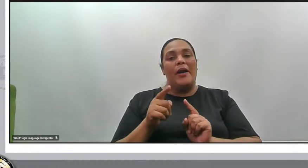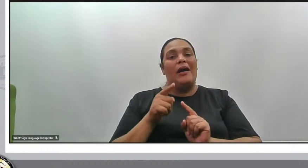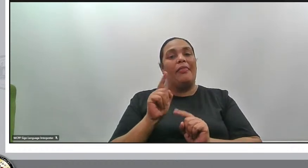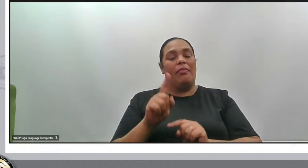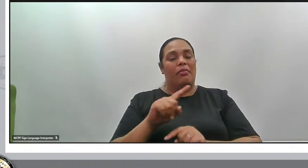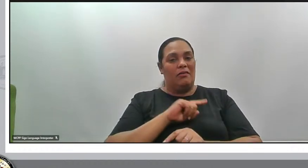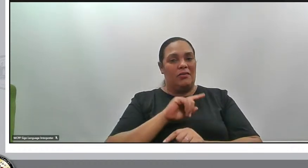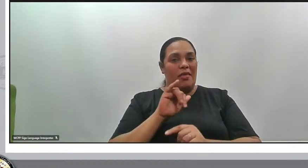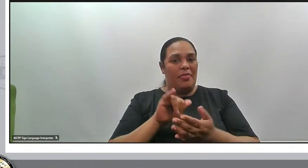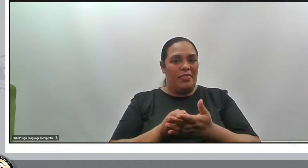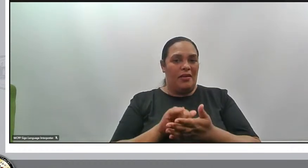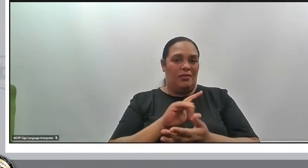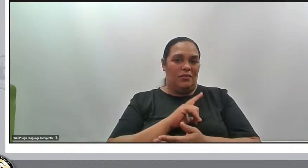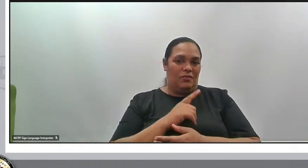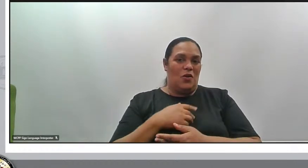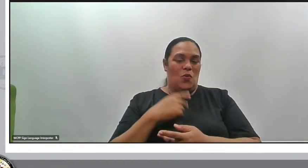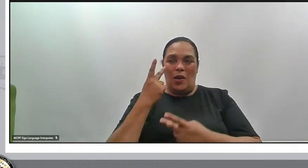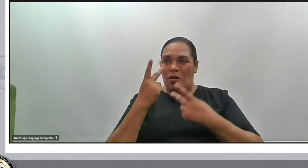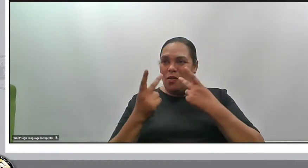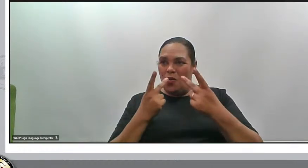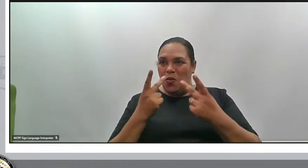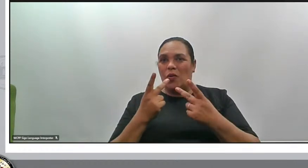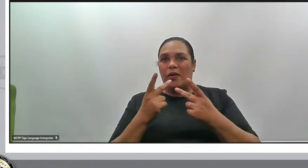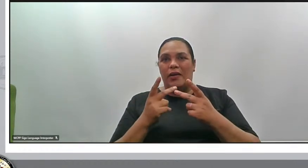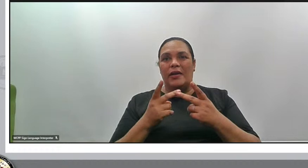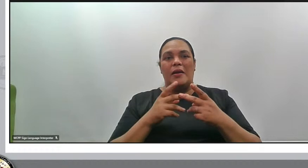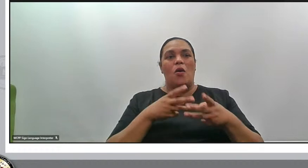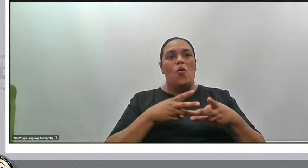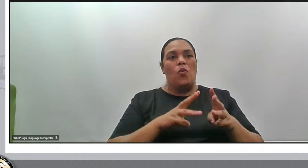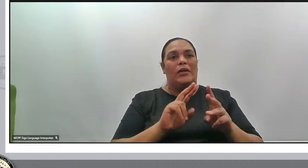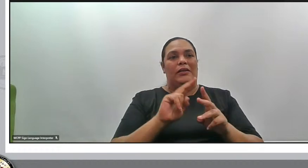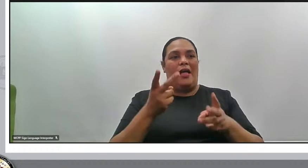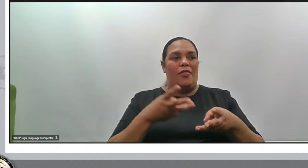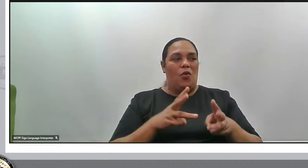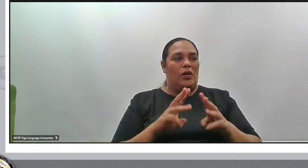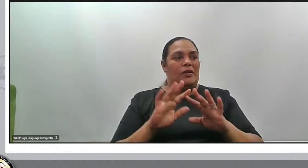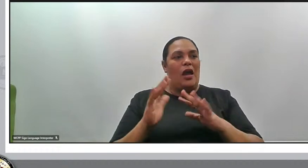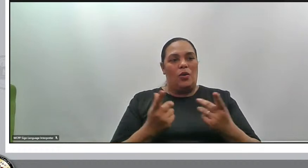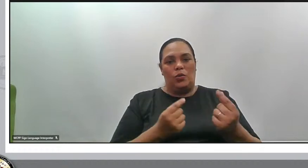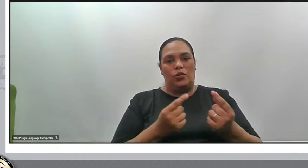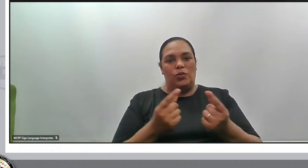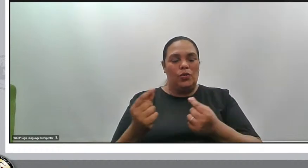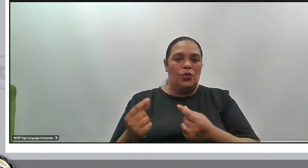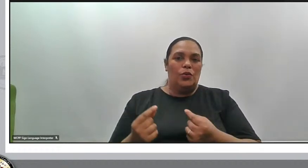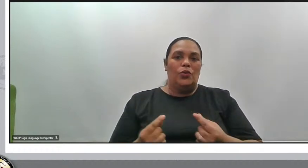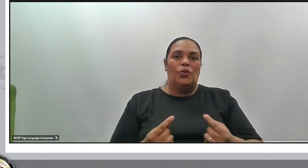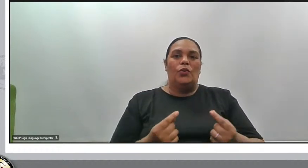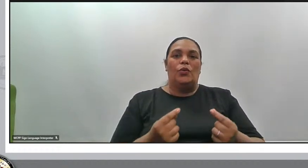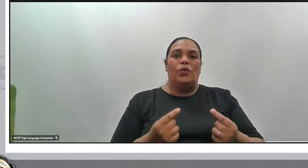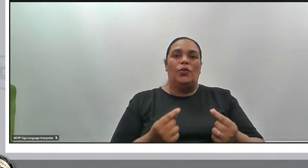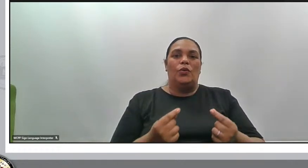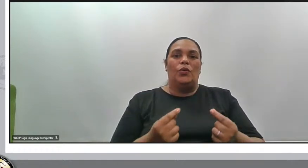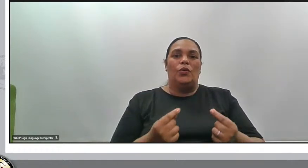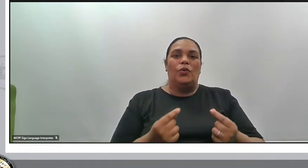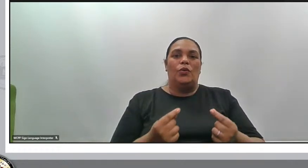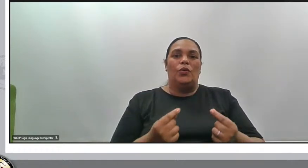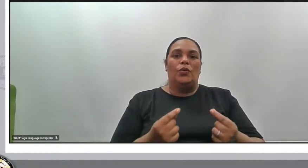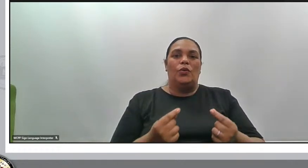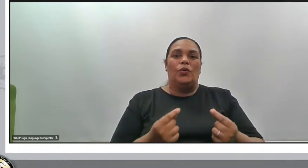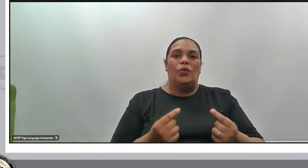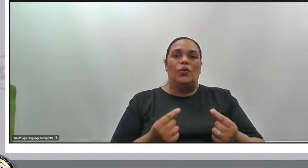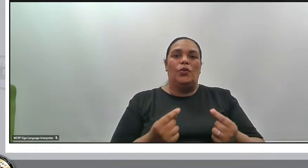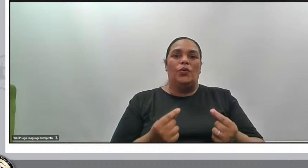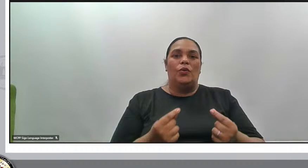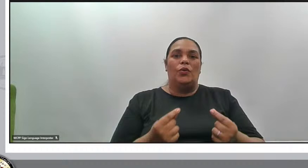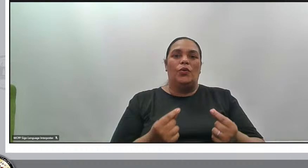why we are looking at other means compensating individuals, not